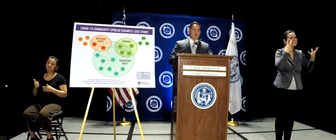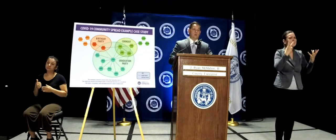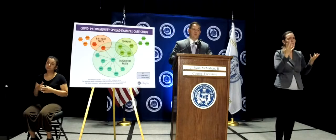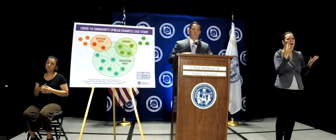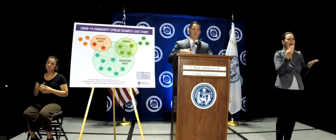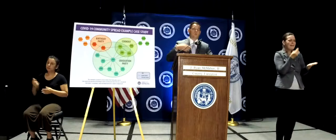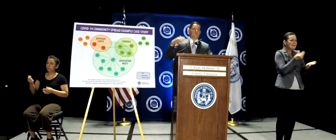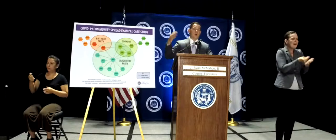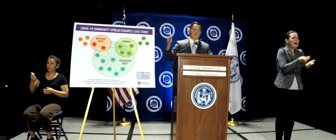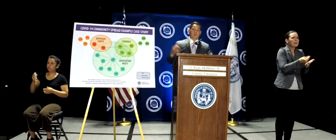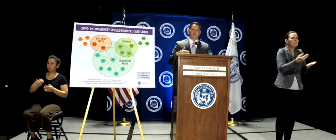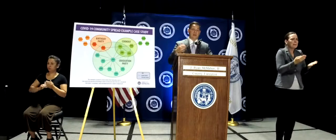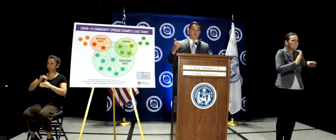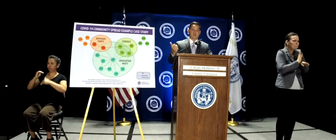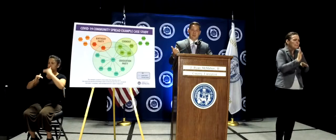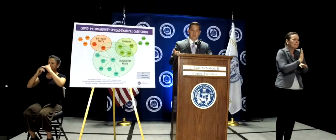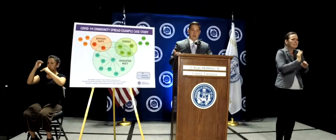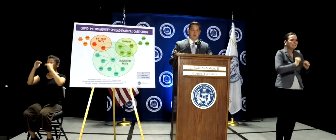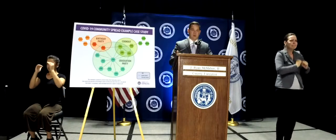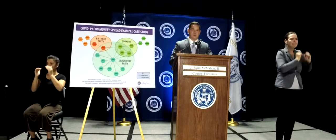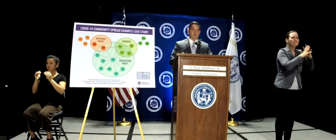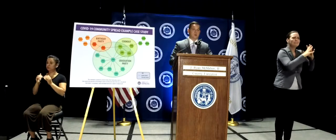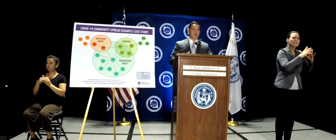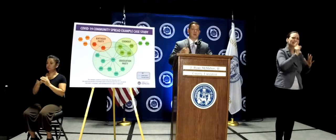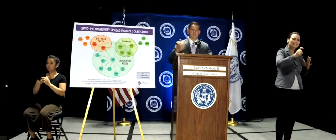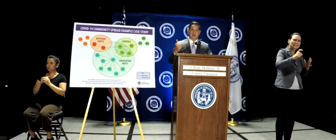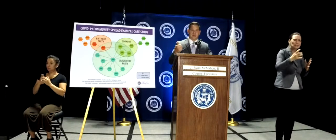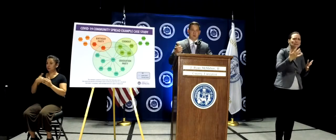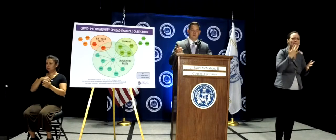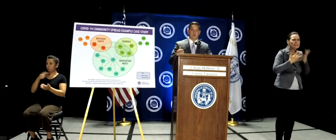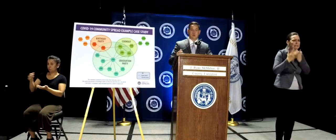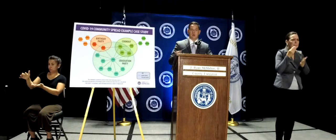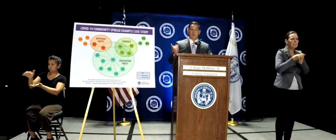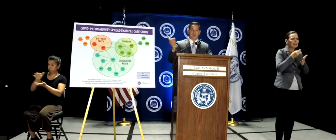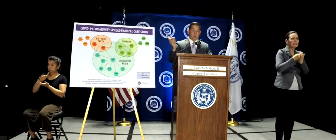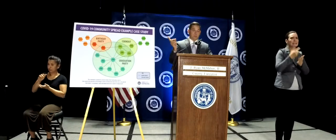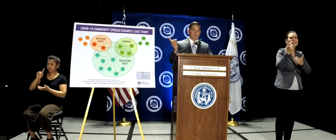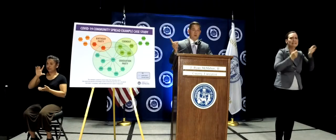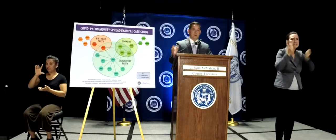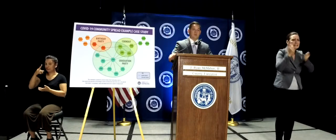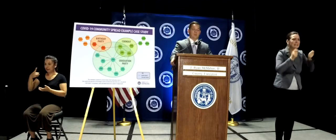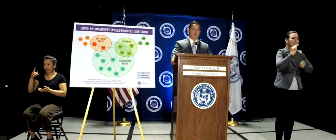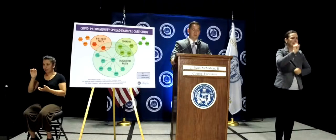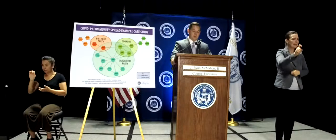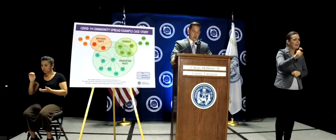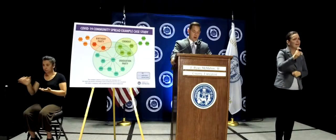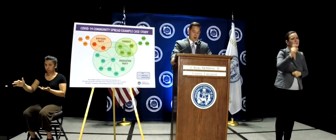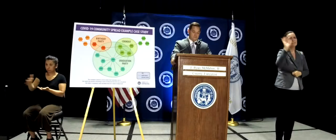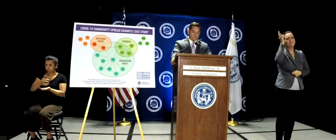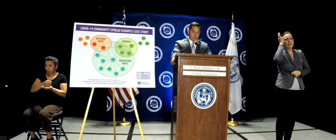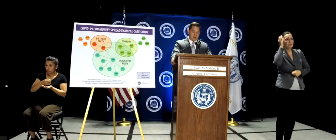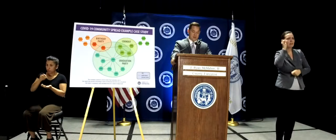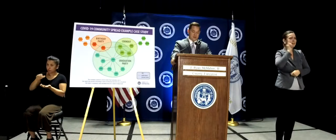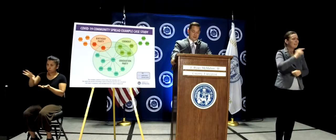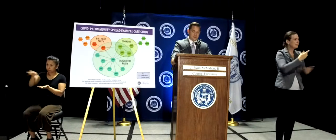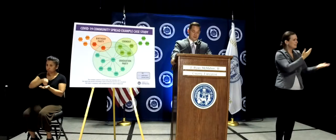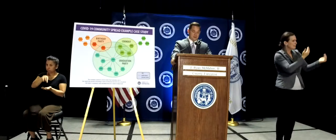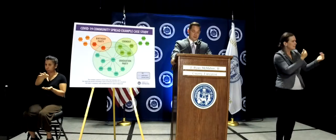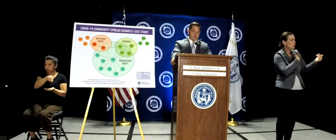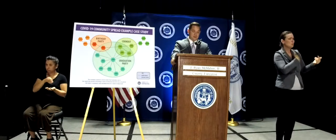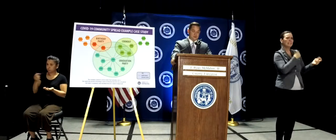contribute with revenues, not just sales tax revenues, but income tax revenues, which help the federal government.